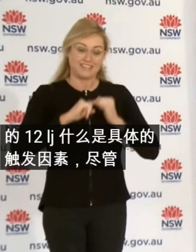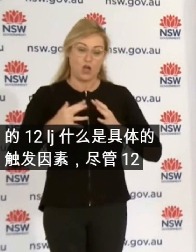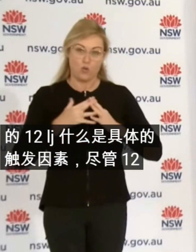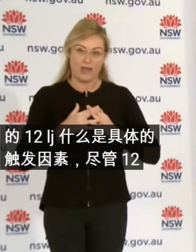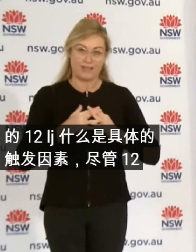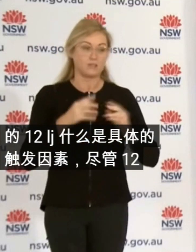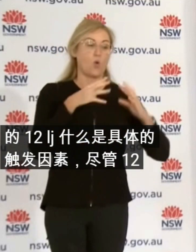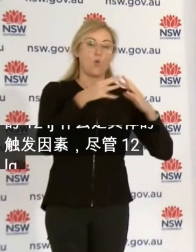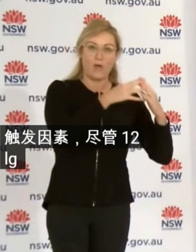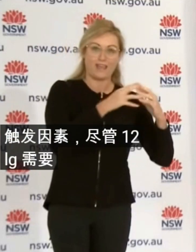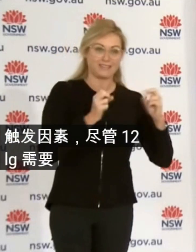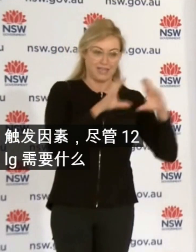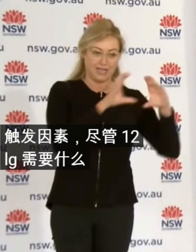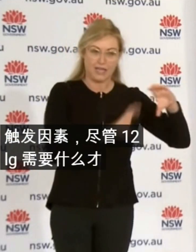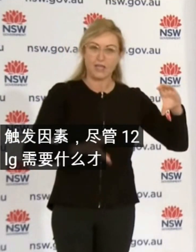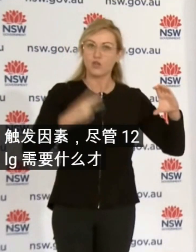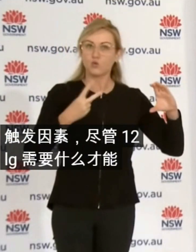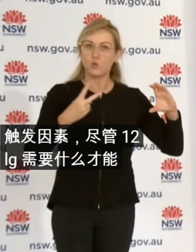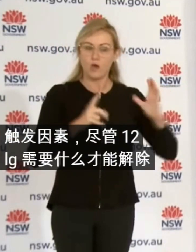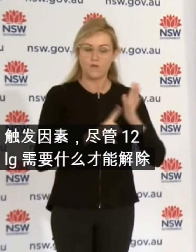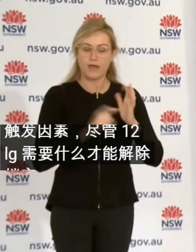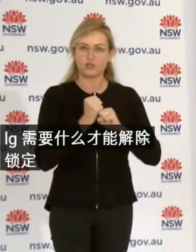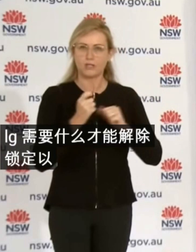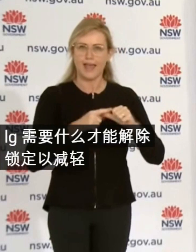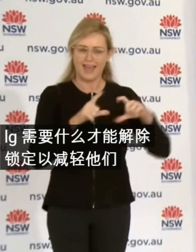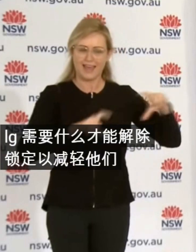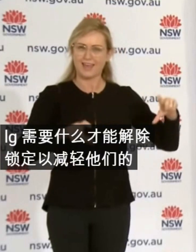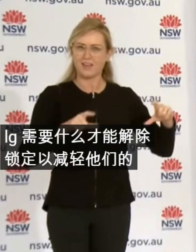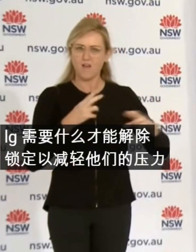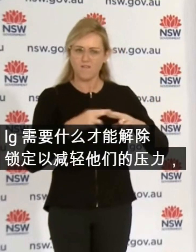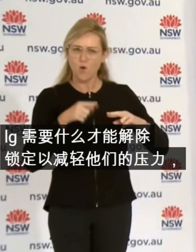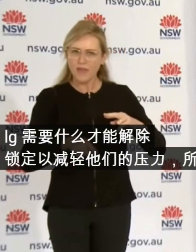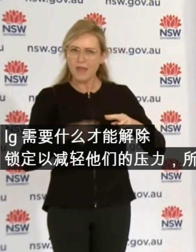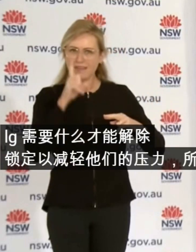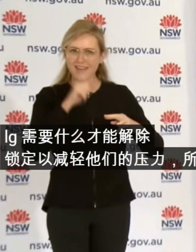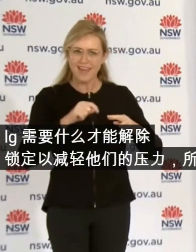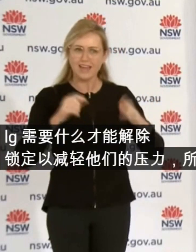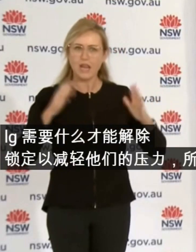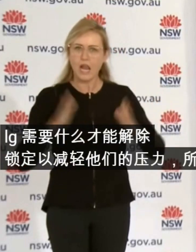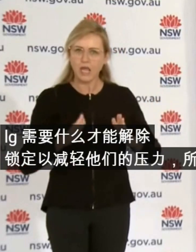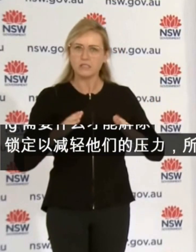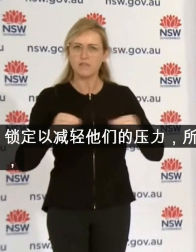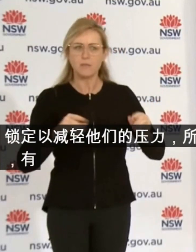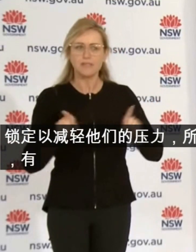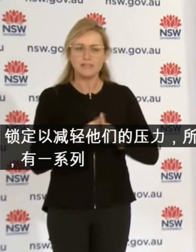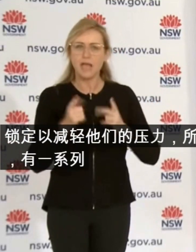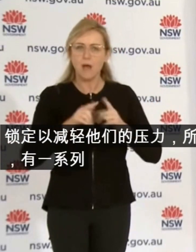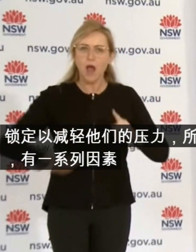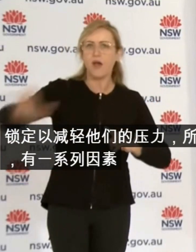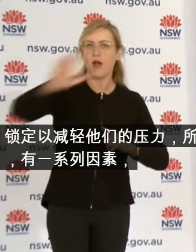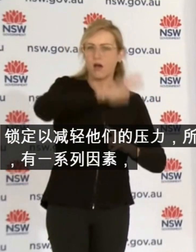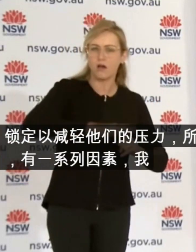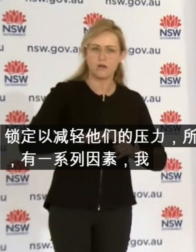What does the 12 LGAs need to get to release that lockdown, to give them relief? So there are a range of